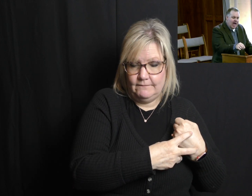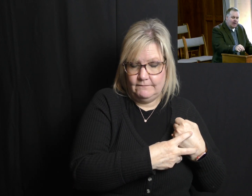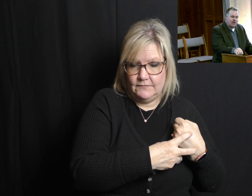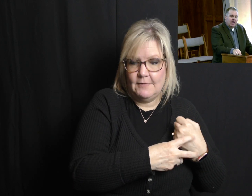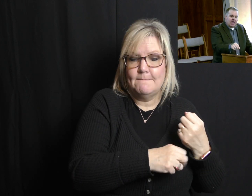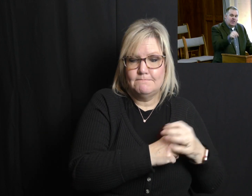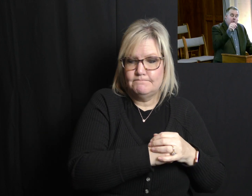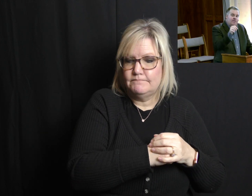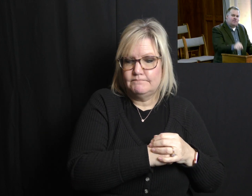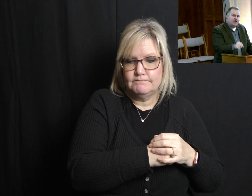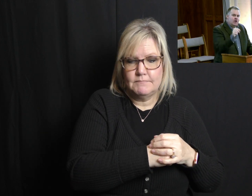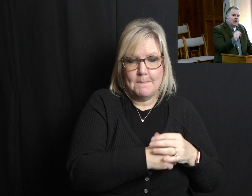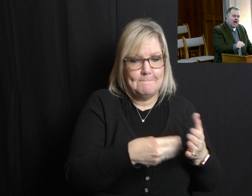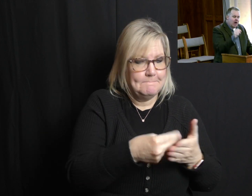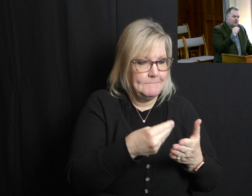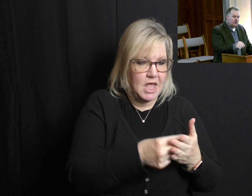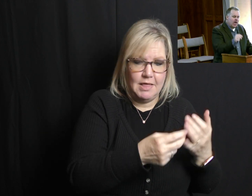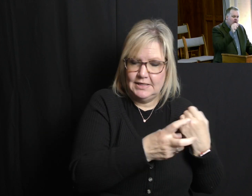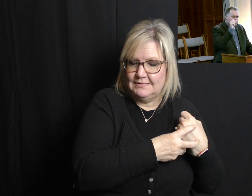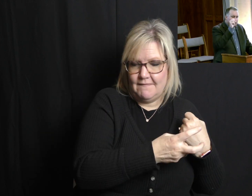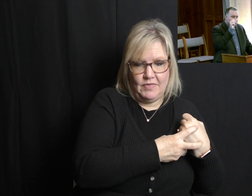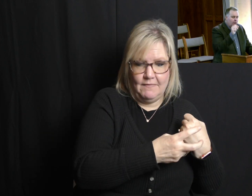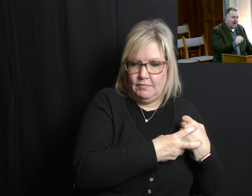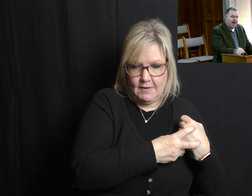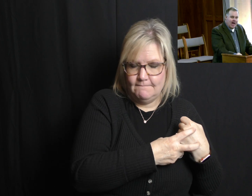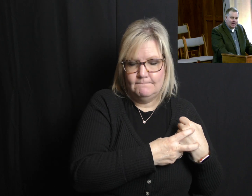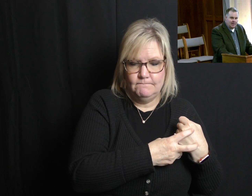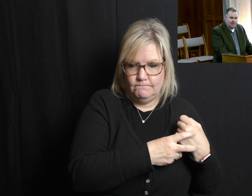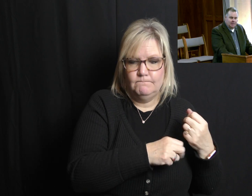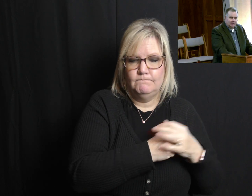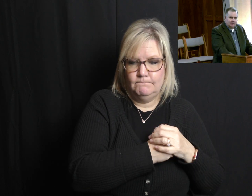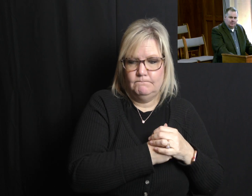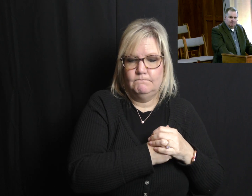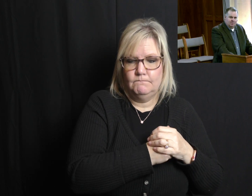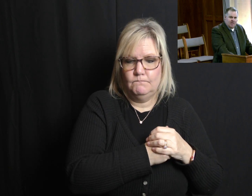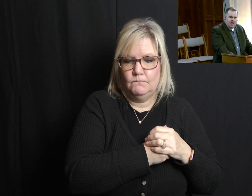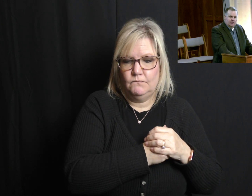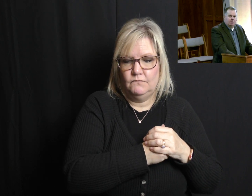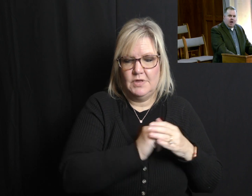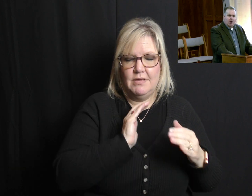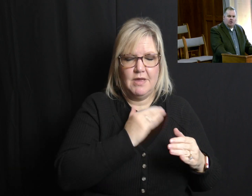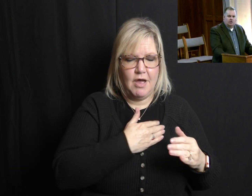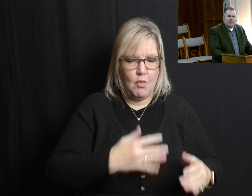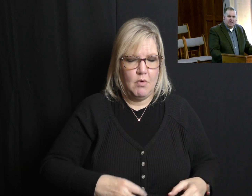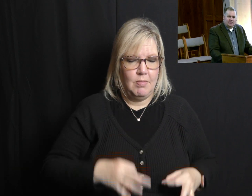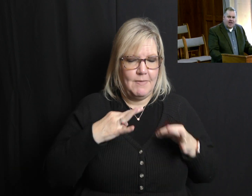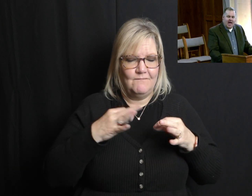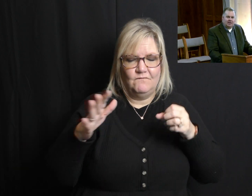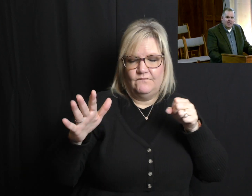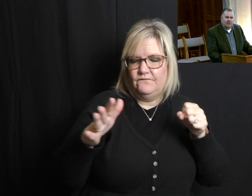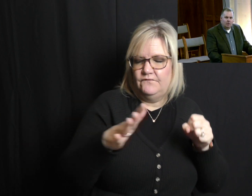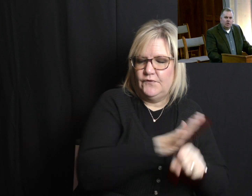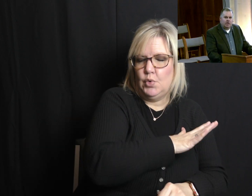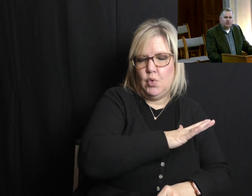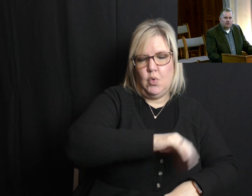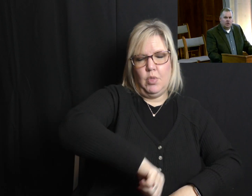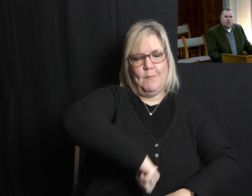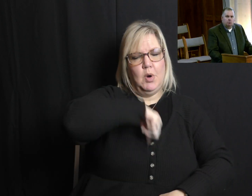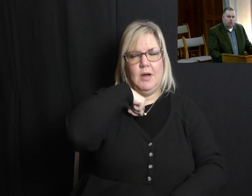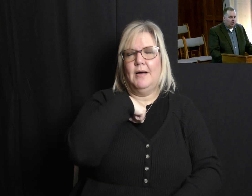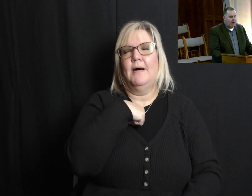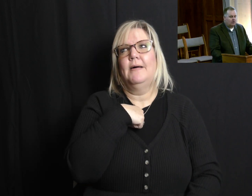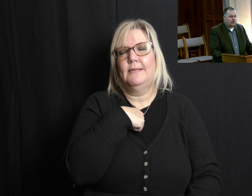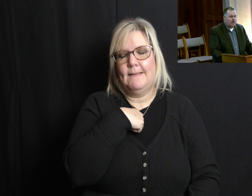our lives is that we fill ourselves with pride. And as Americans, we get that idea that we can